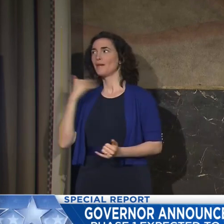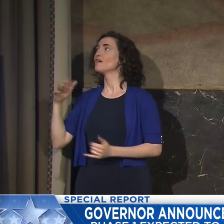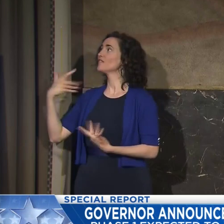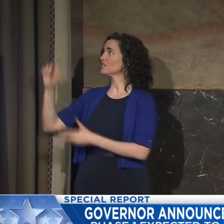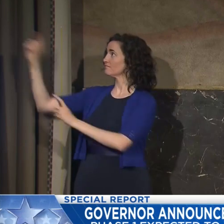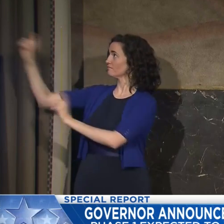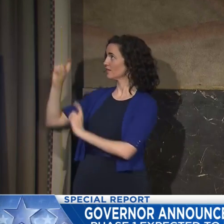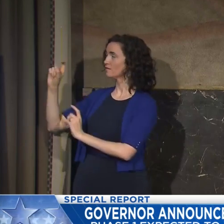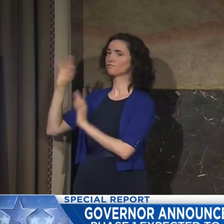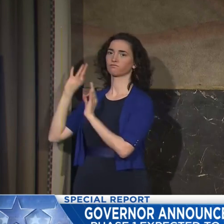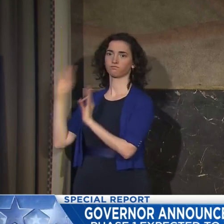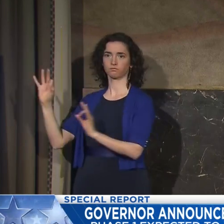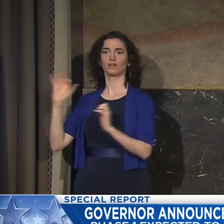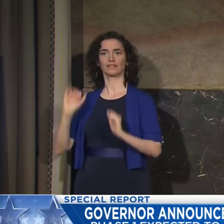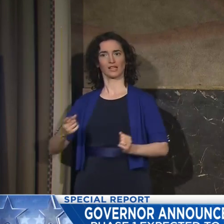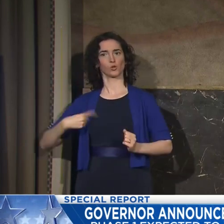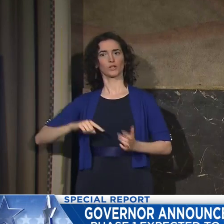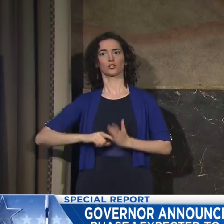as well.